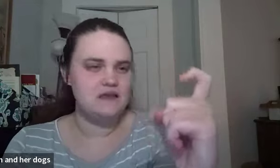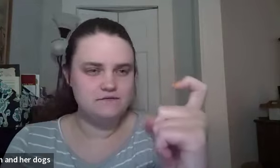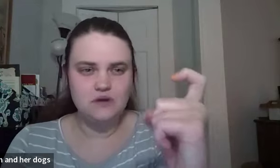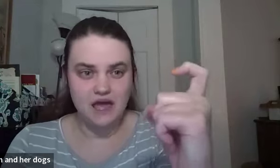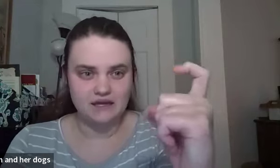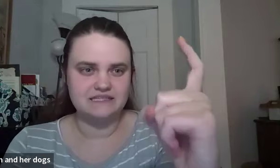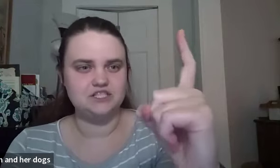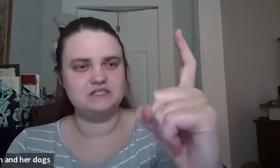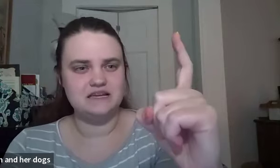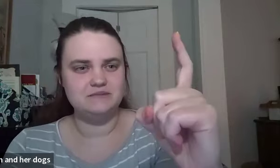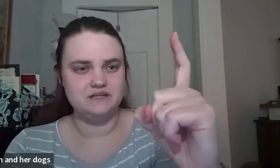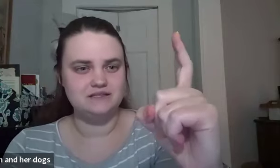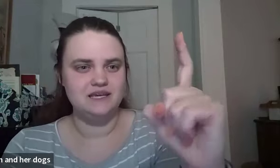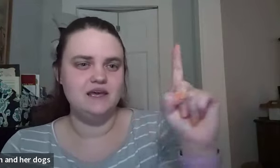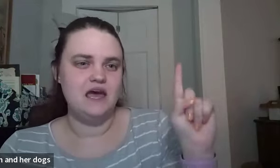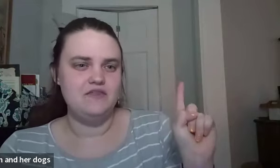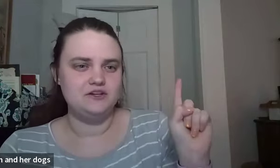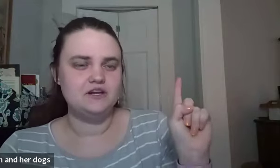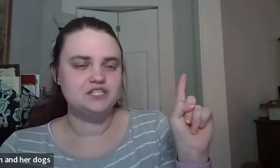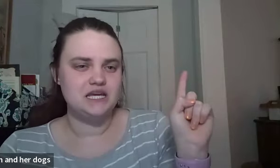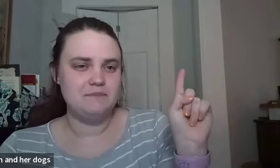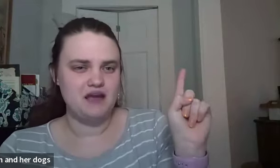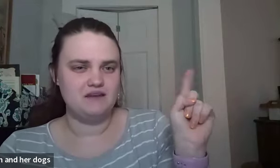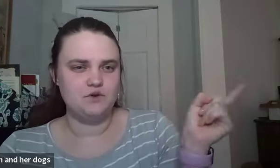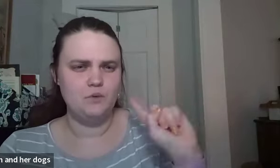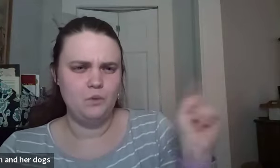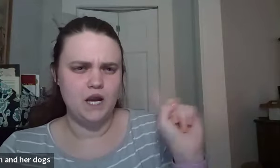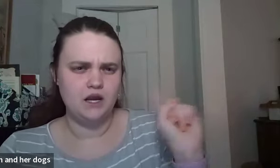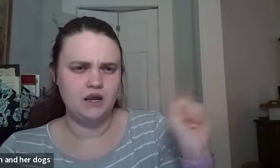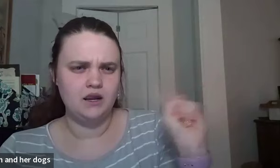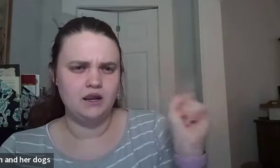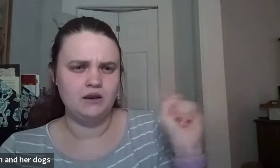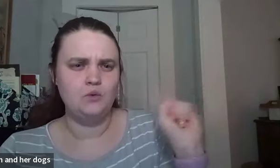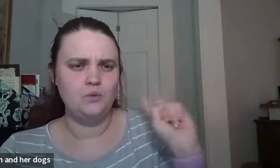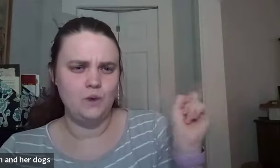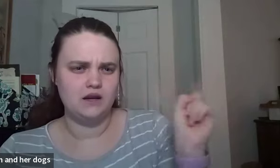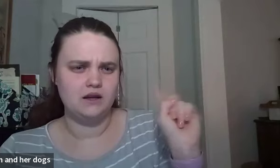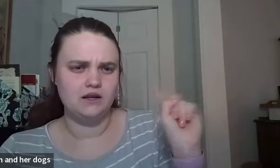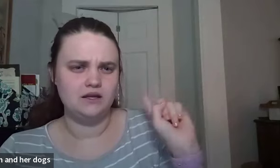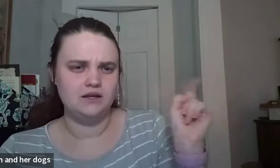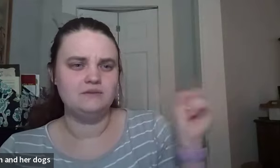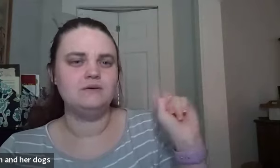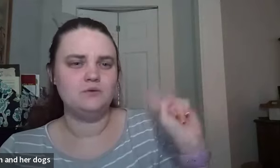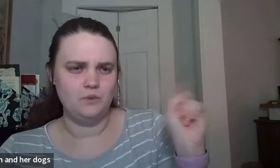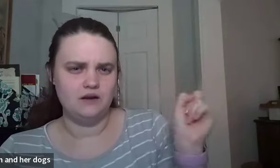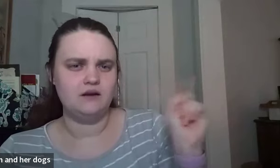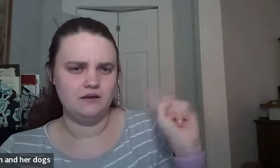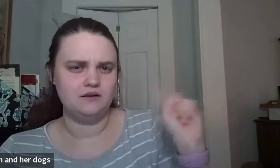a full X. It's just a slight bend. And then you're going to shake it back and forth. Where? Where? Where?